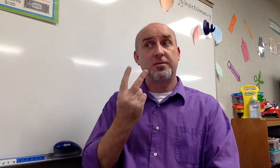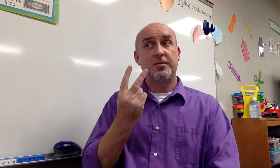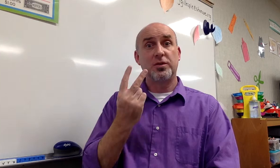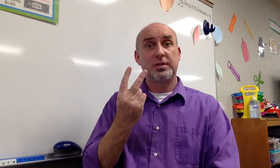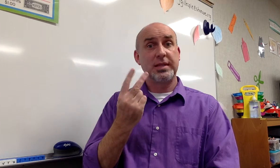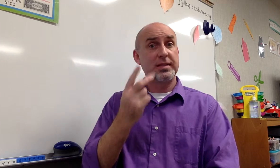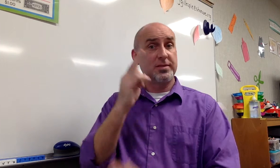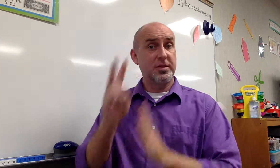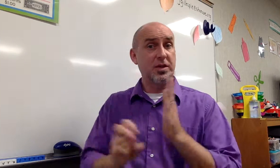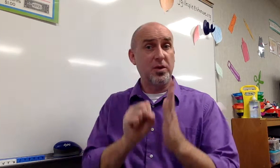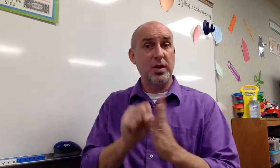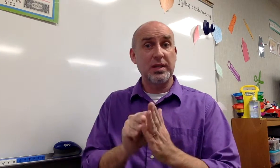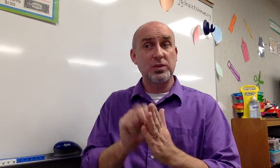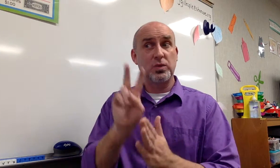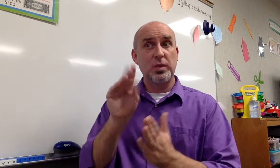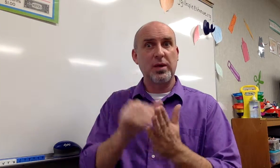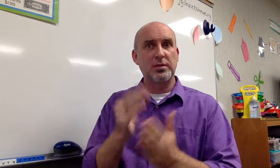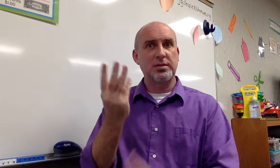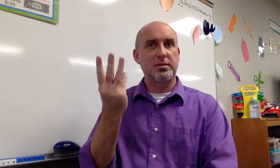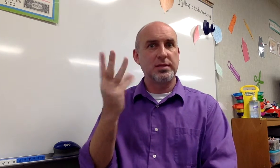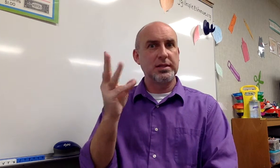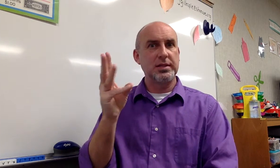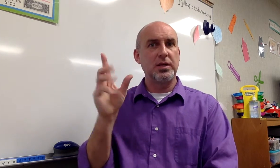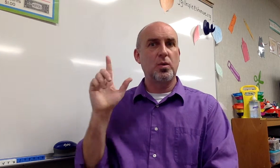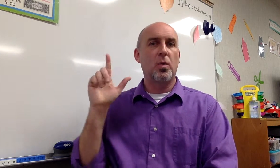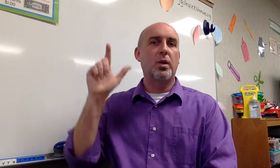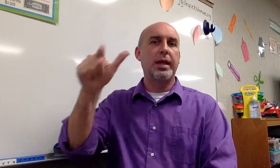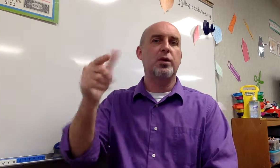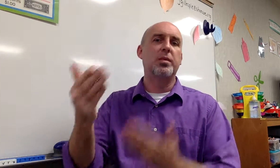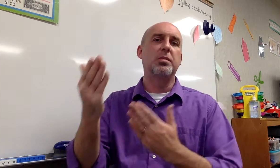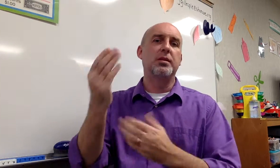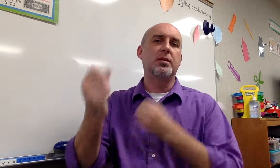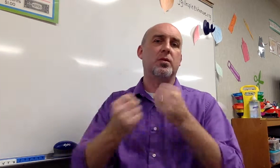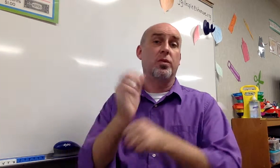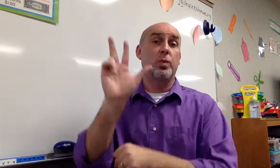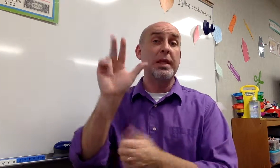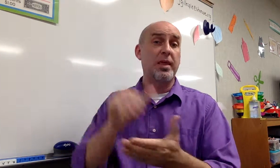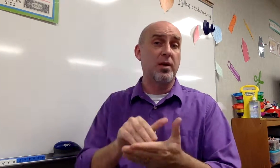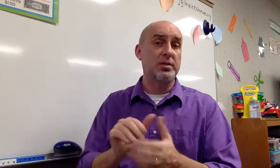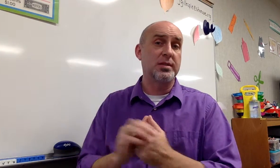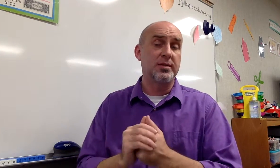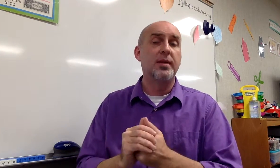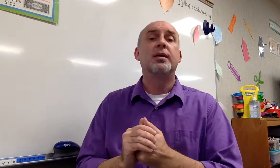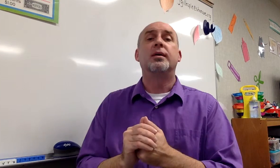you're seeing this video and it's 2016 or later, maybe the year 3000,